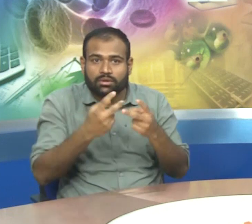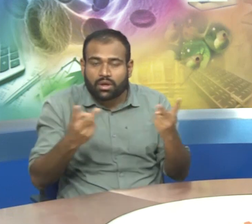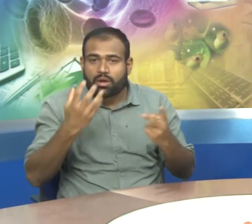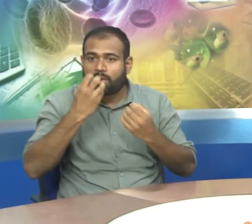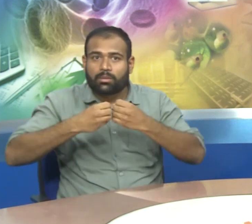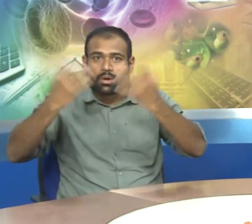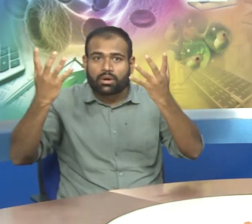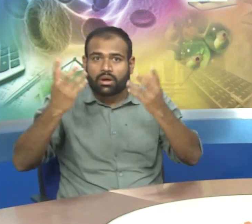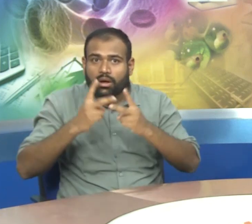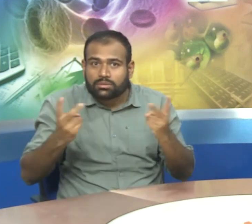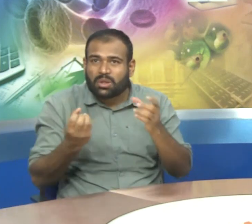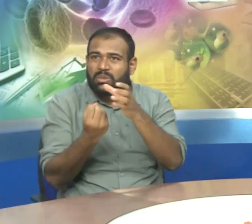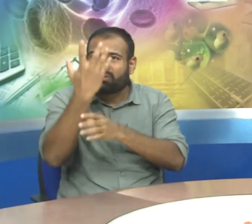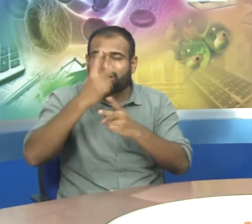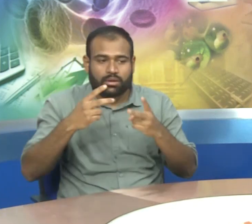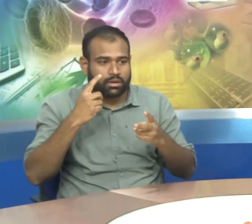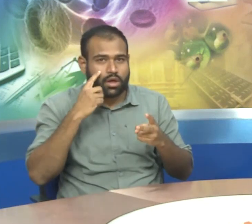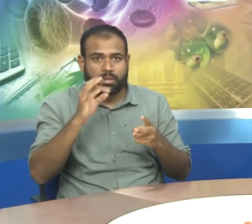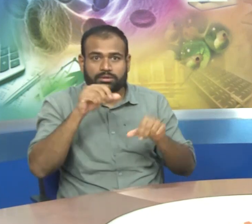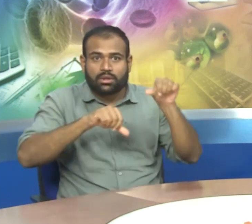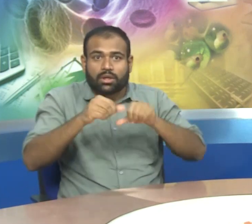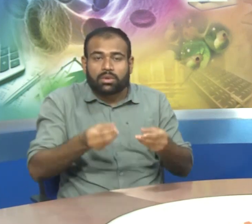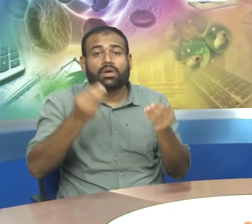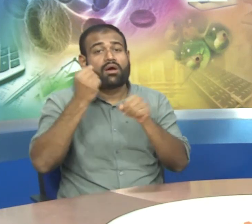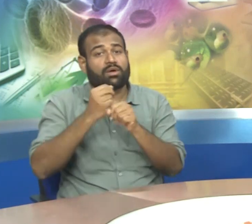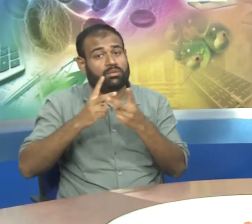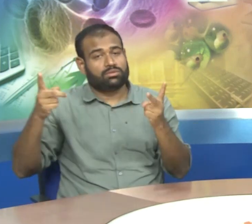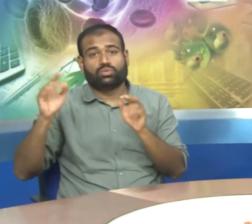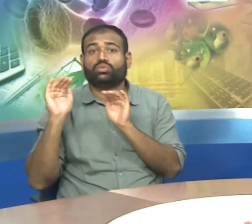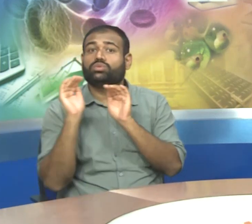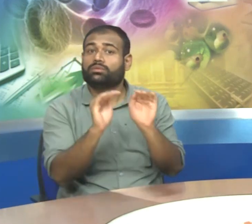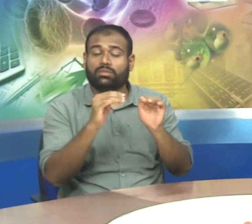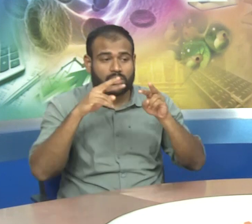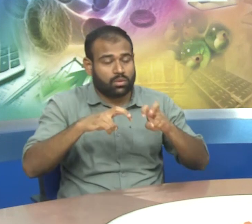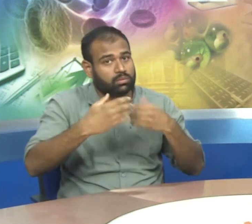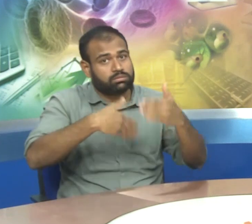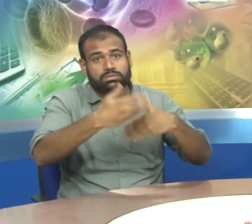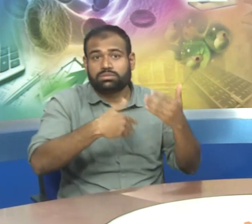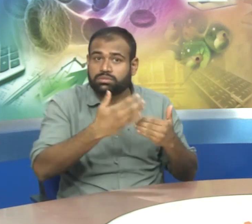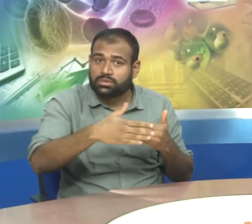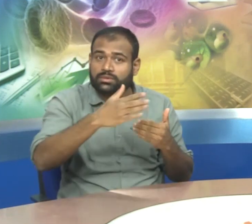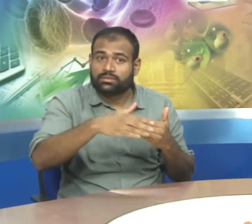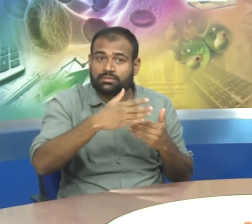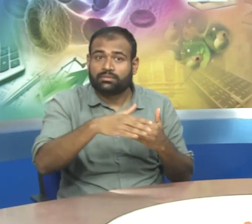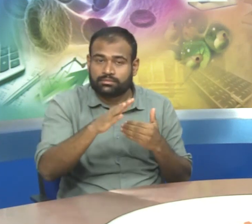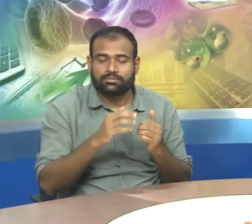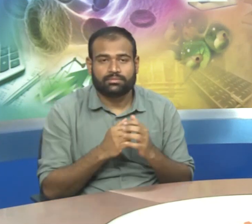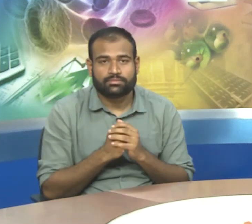And also the interdisciplinary subjects in different disciplines, primary periodicals, research